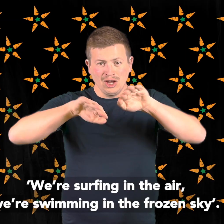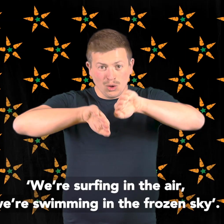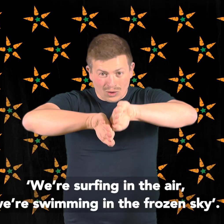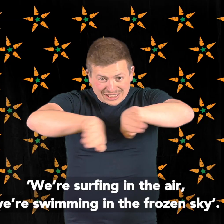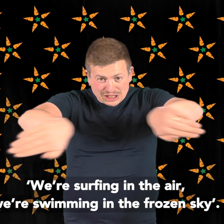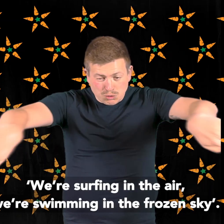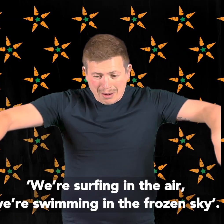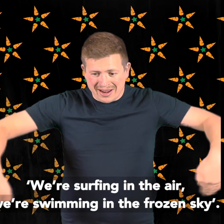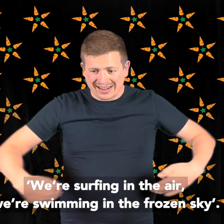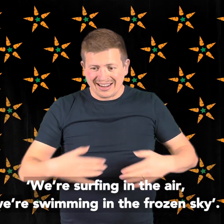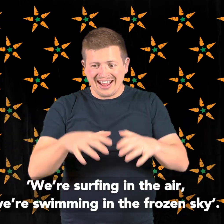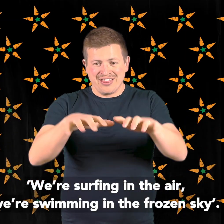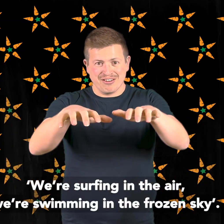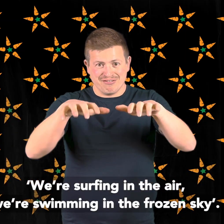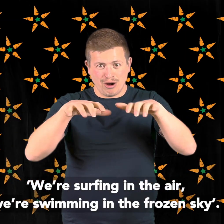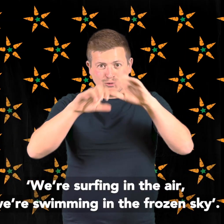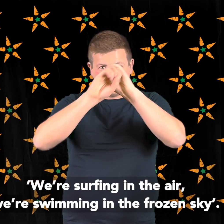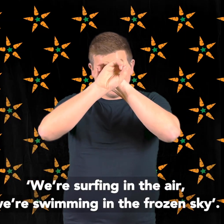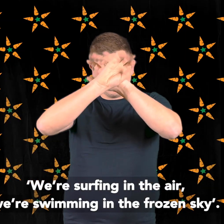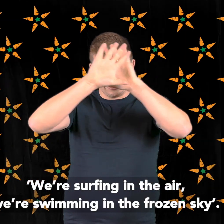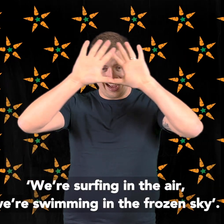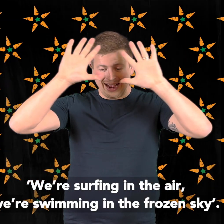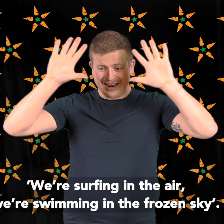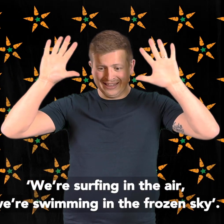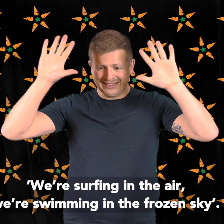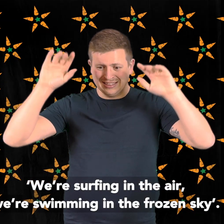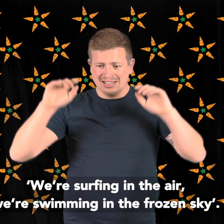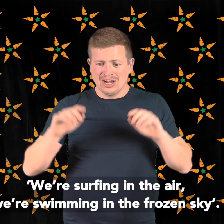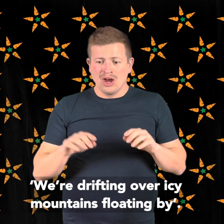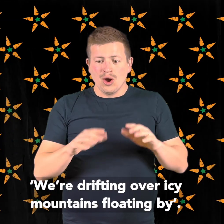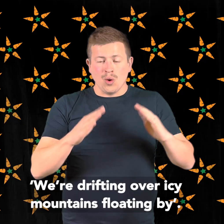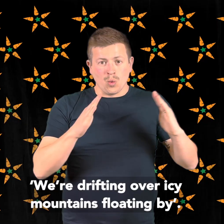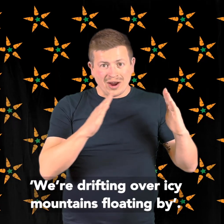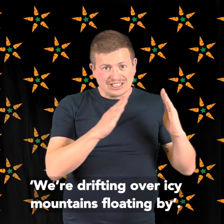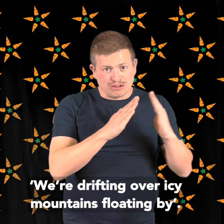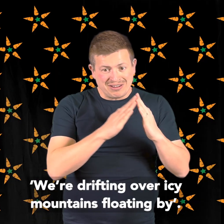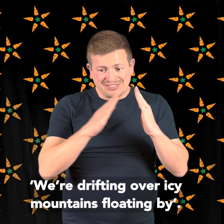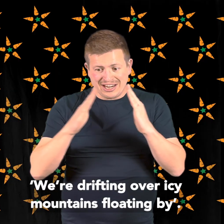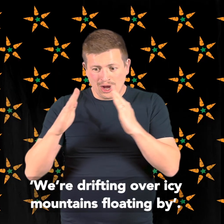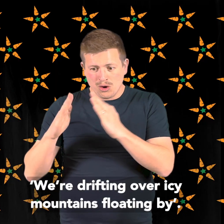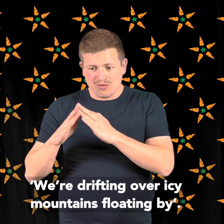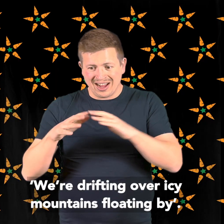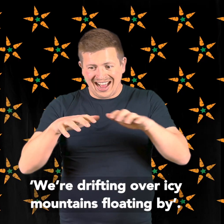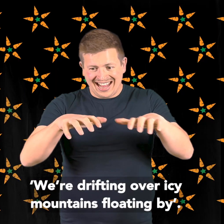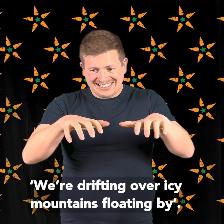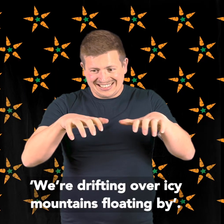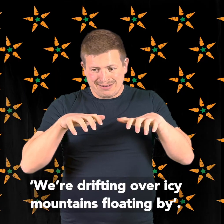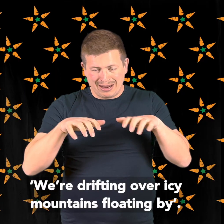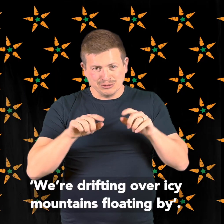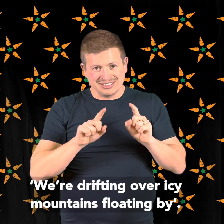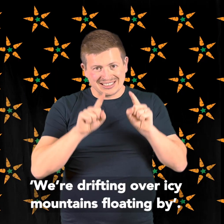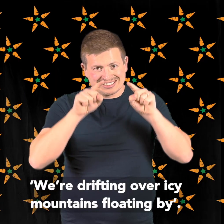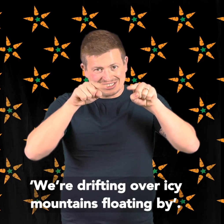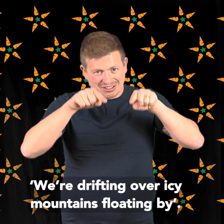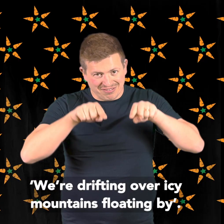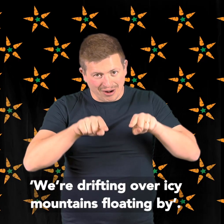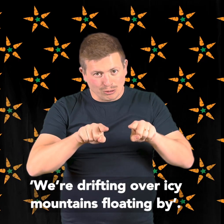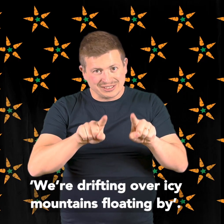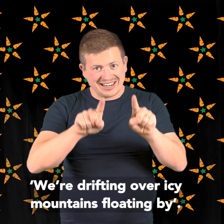we're swimming in the frozen sky, we're drifting over icy mountains floating